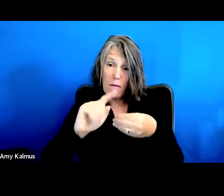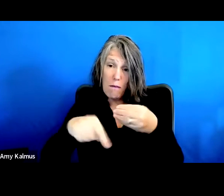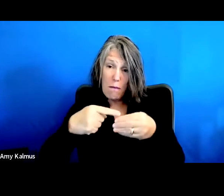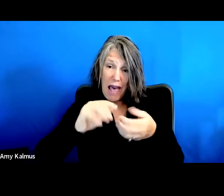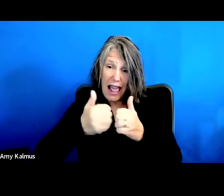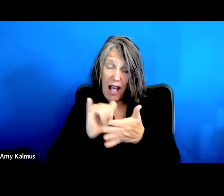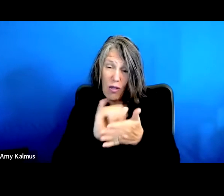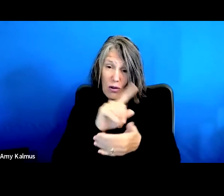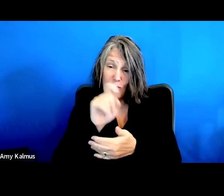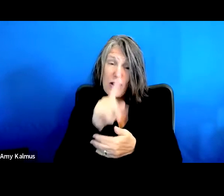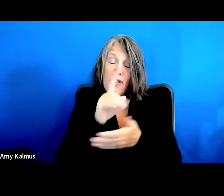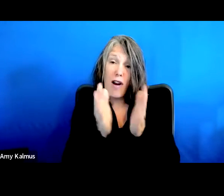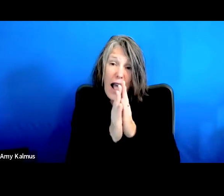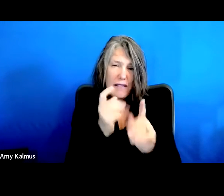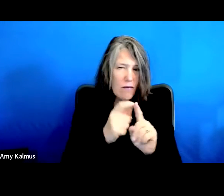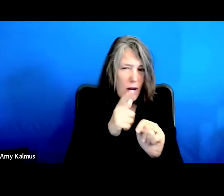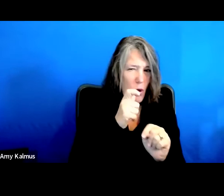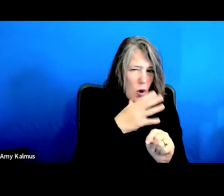asked, of whom and why?